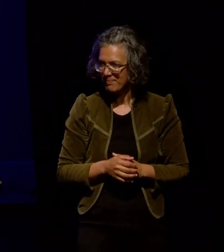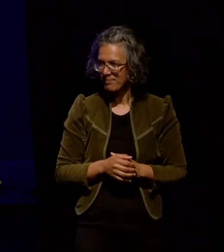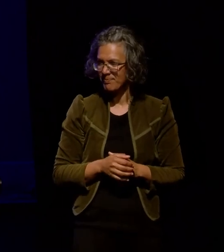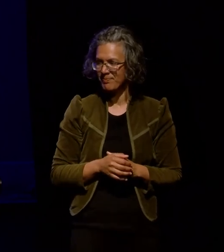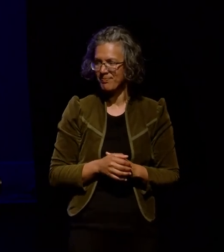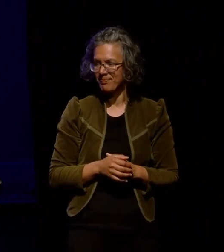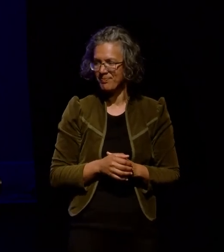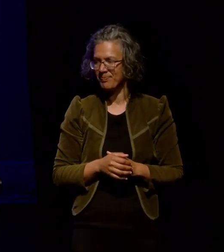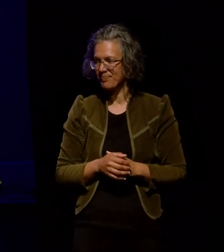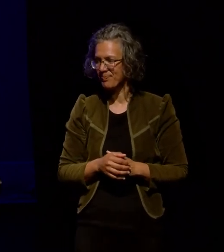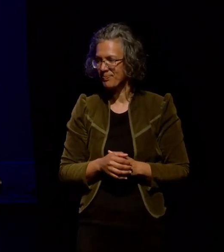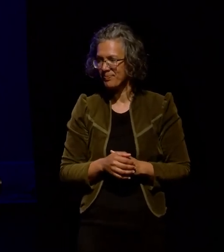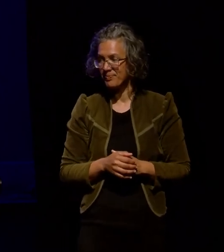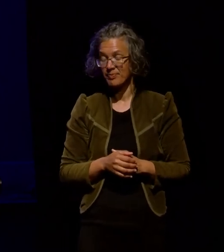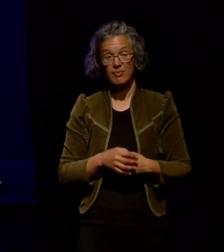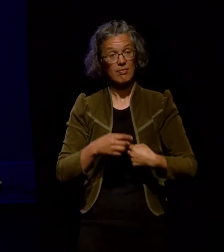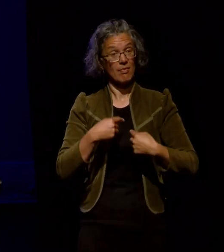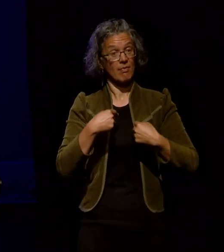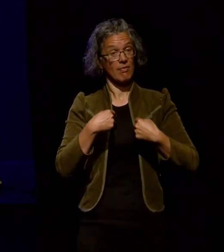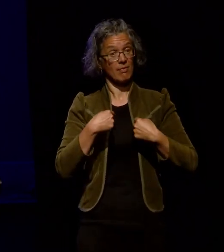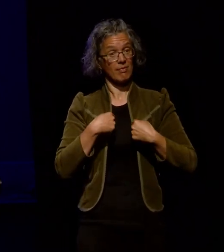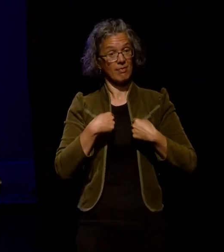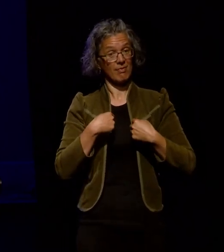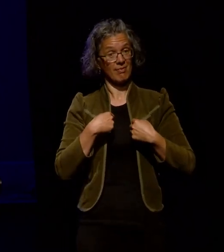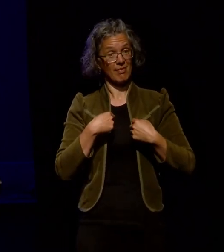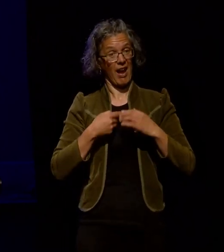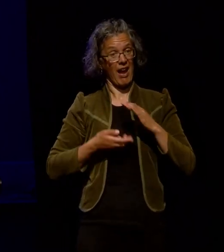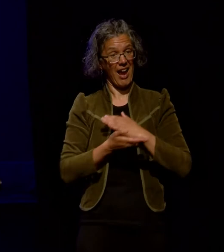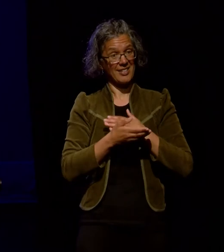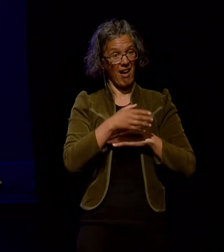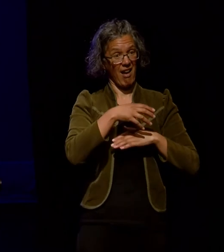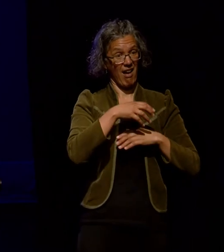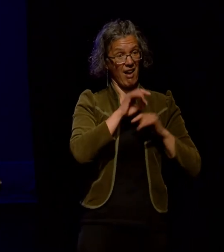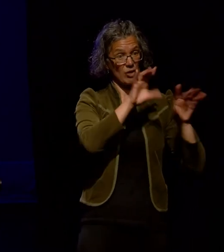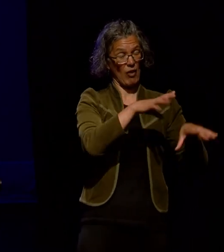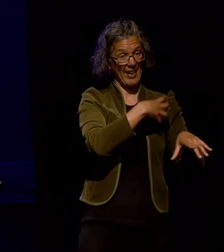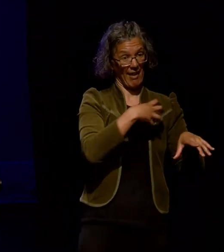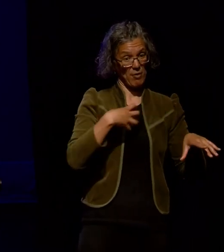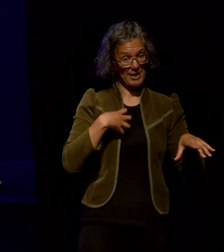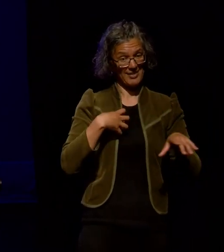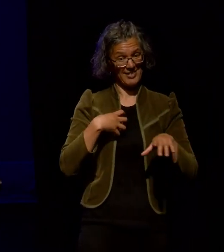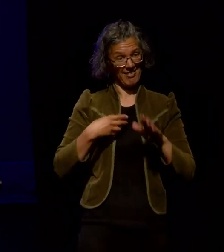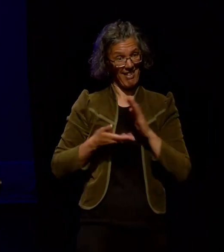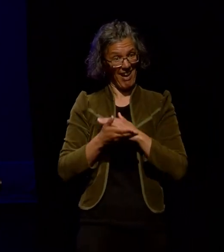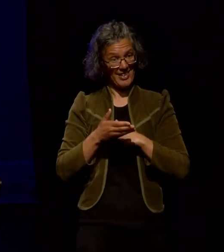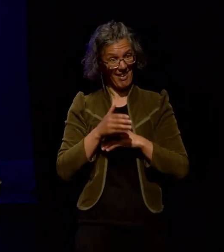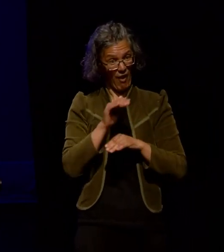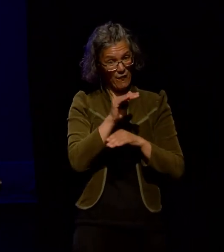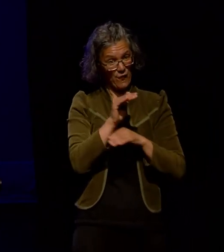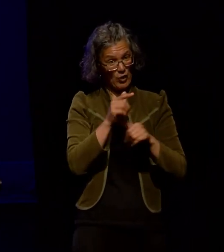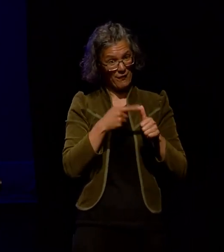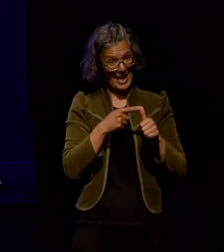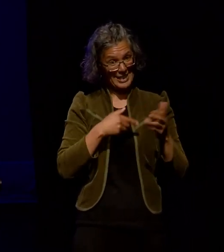Now, I'm not an employee of the Department of Foreign Affairs and Trade or the Australian government, so I can't really speak for them or their